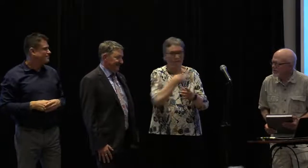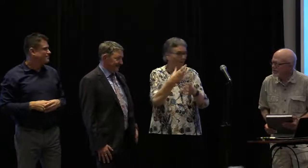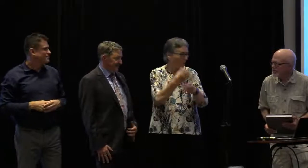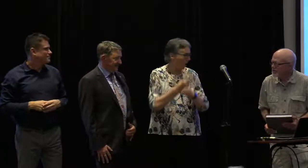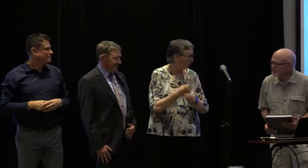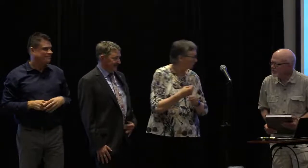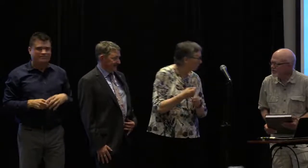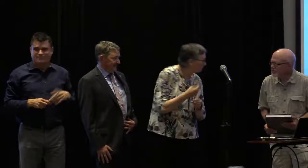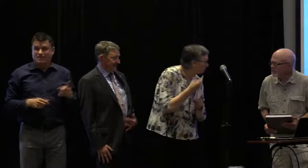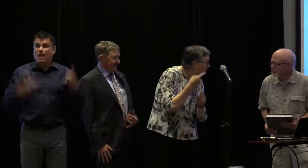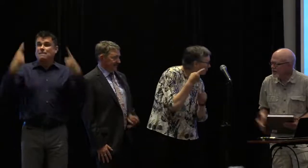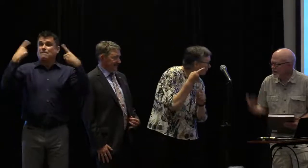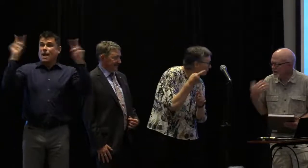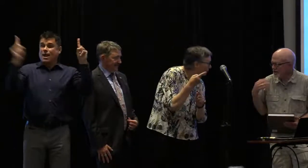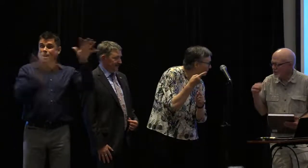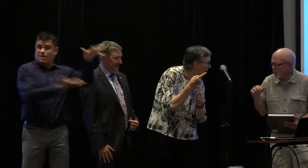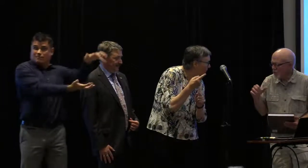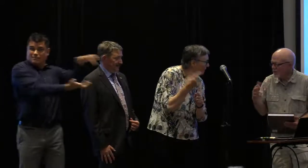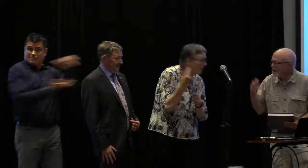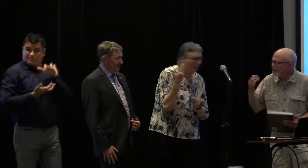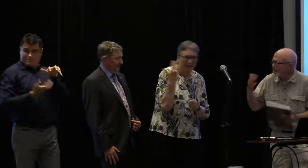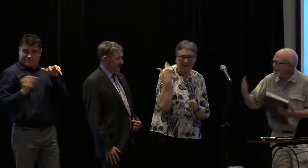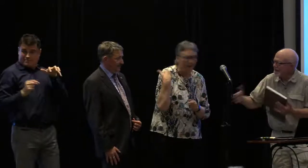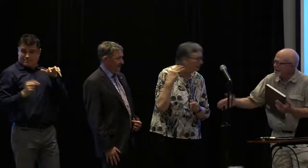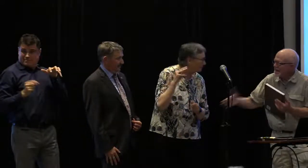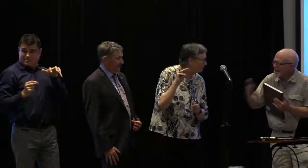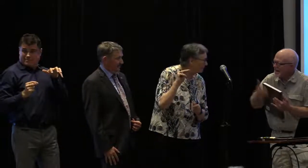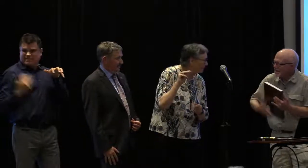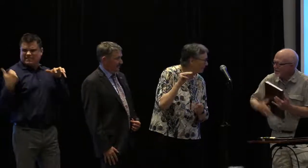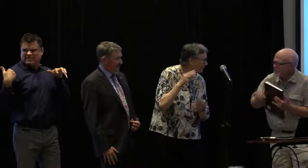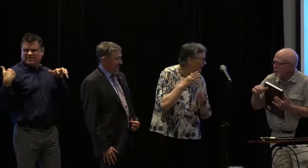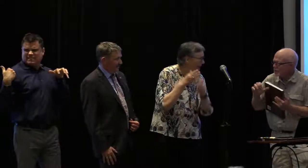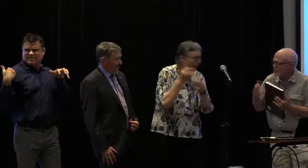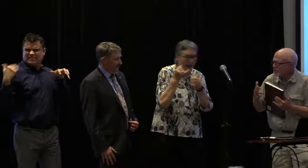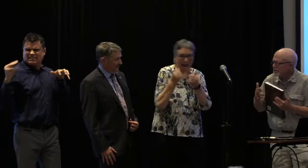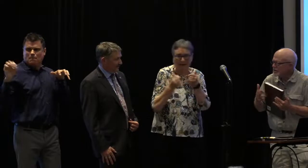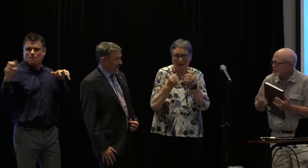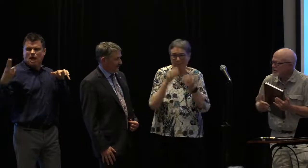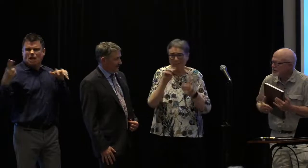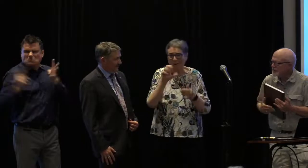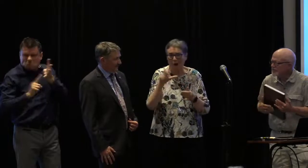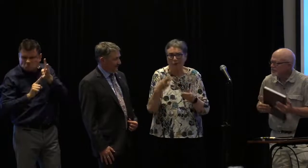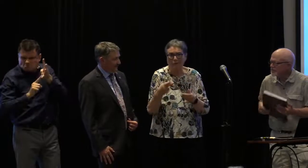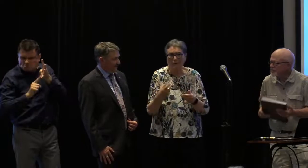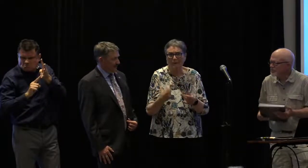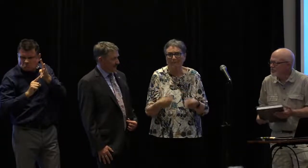printed. And we finally received the copies. Oh, when was it?